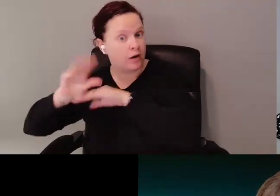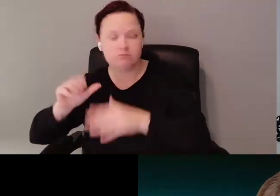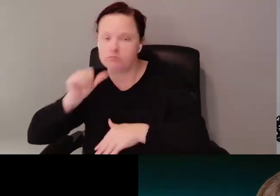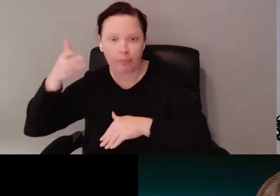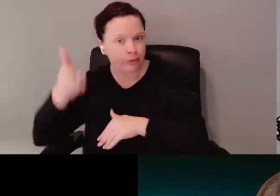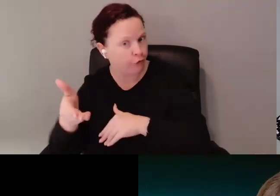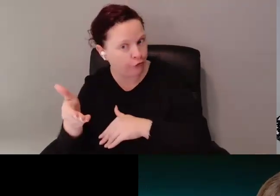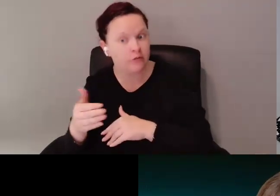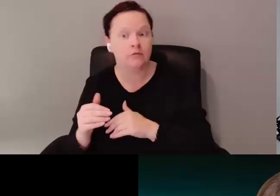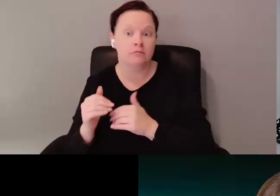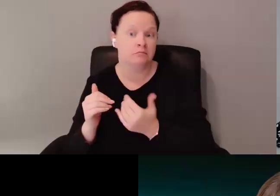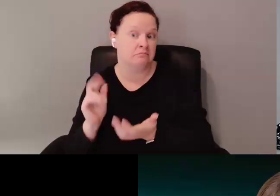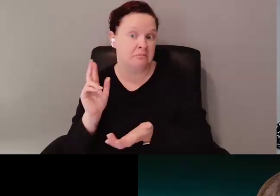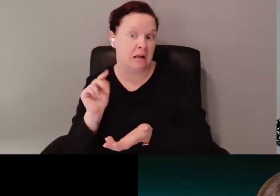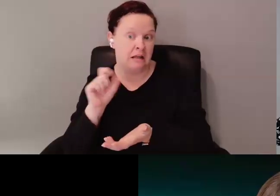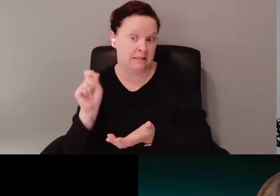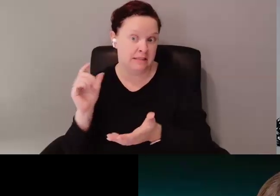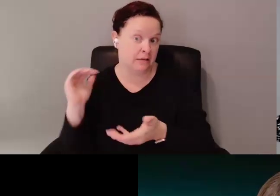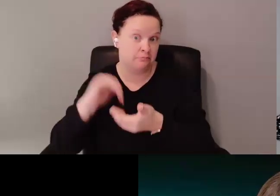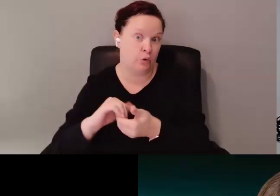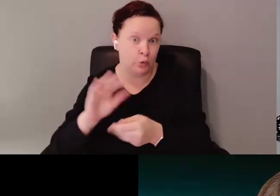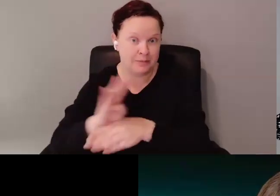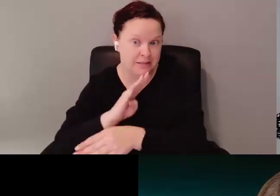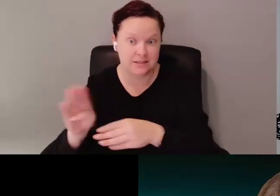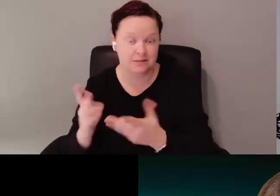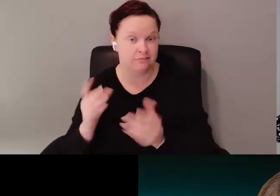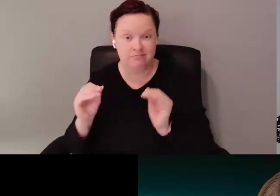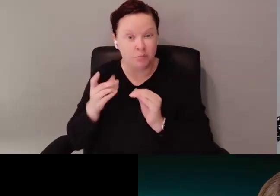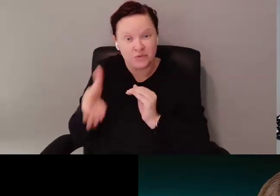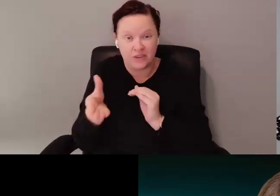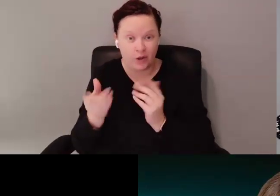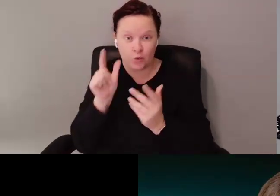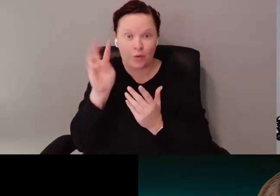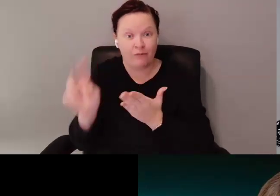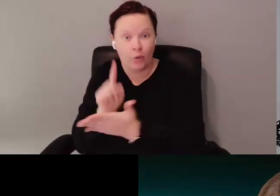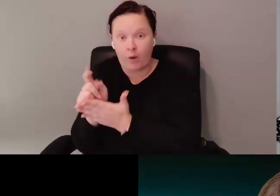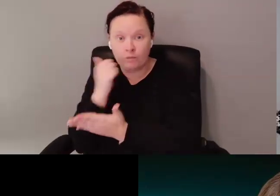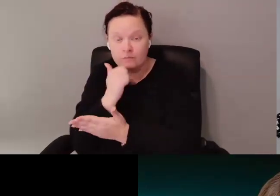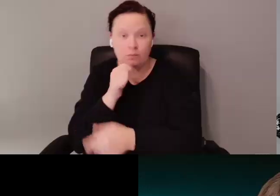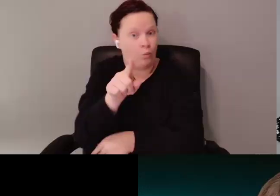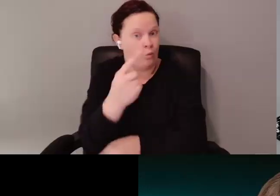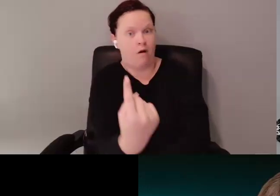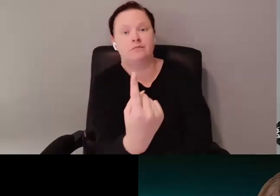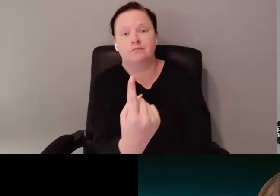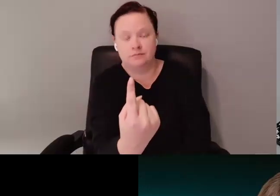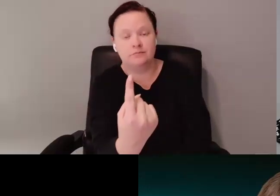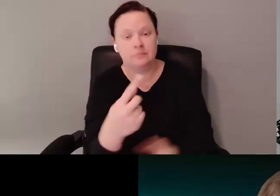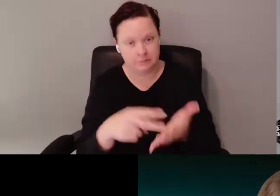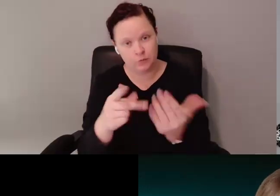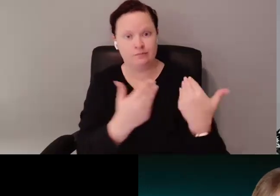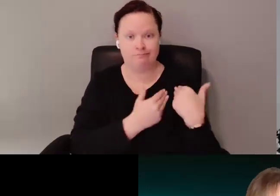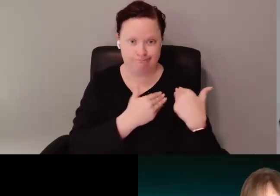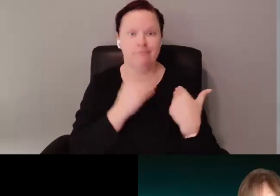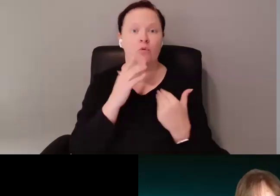unless they're a partner in the business. Nobody's going to be there like 24/7 like you are. So you'll need to wear all the hats,